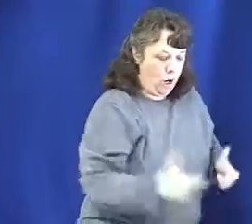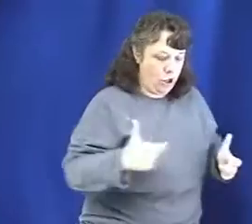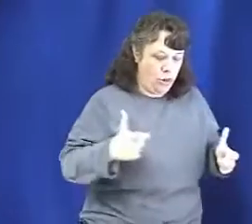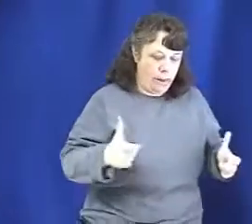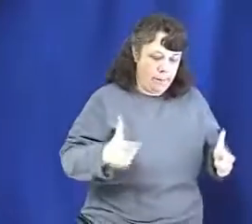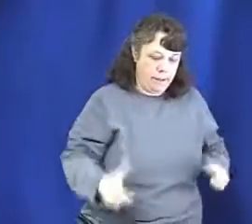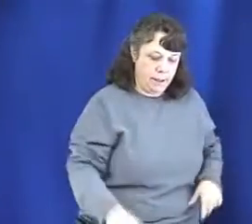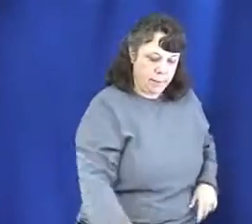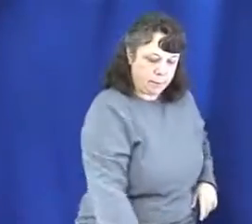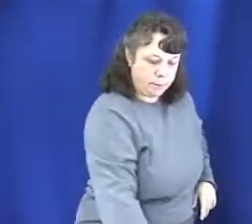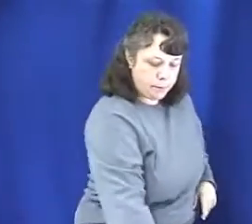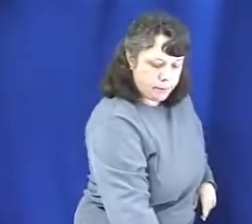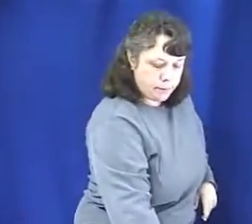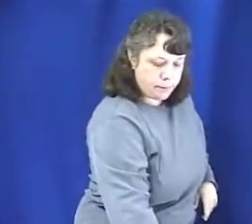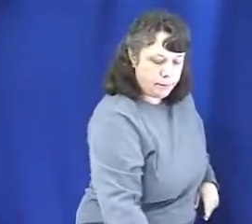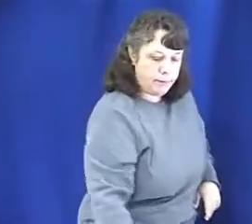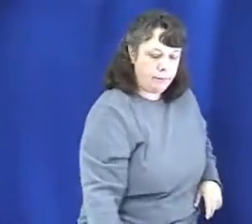Watch your thumbs.